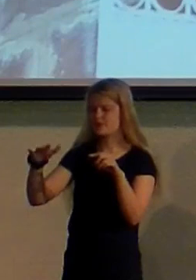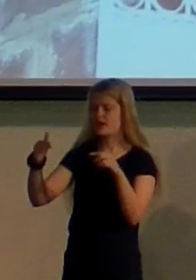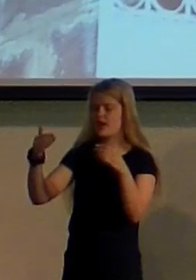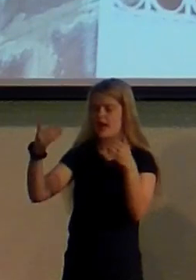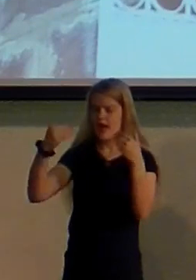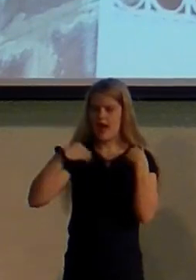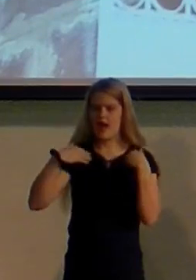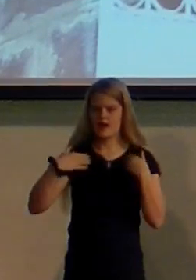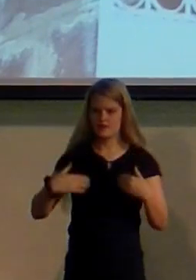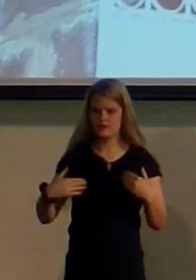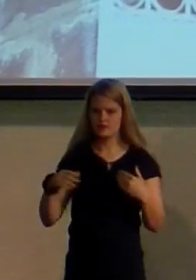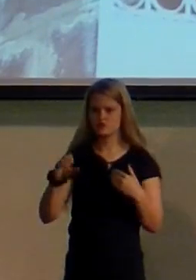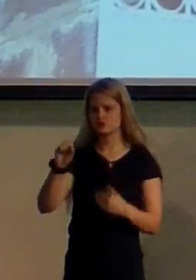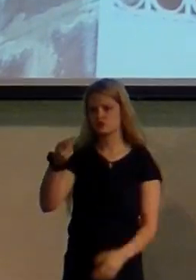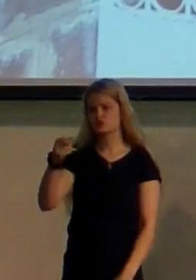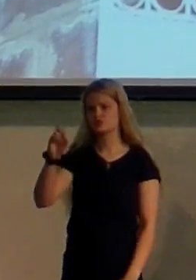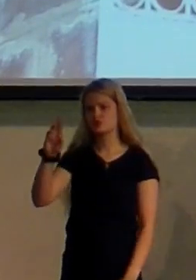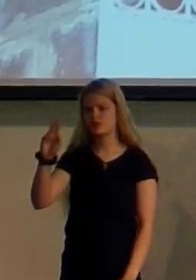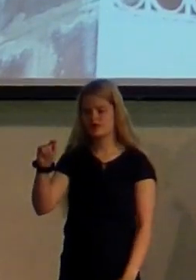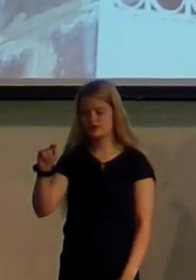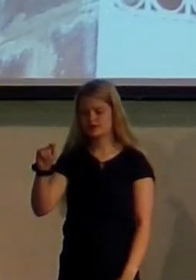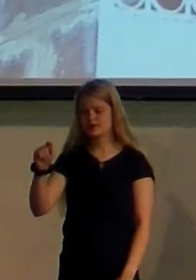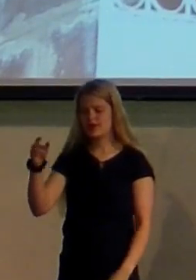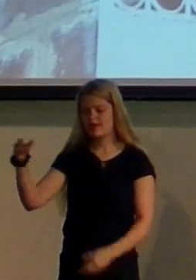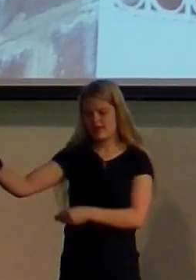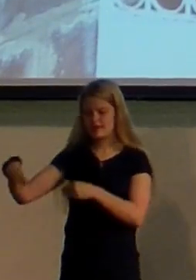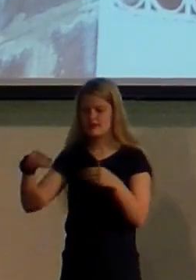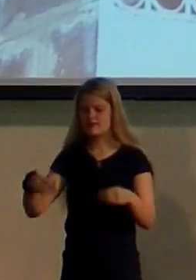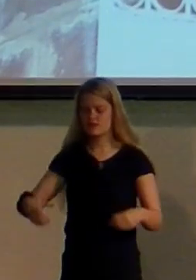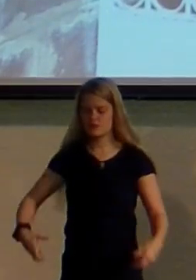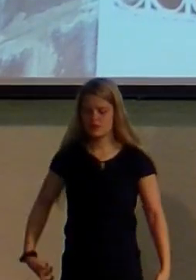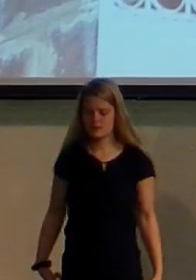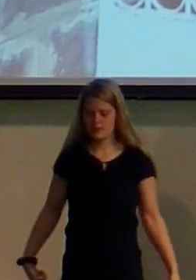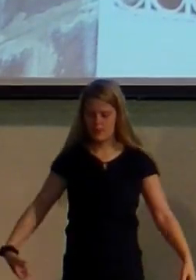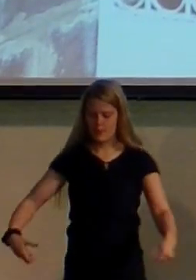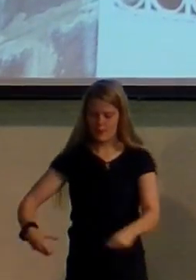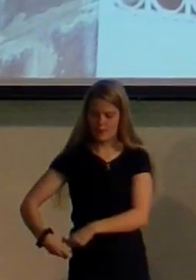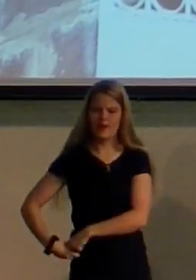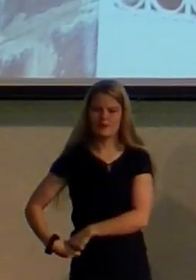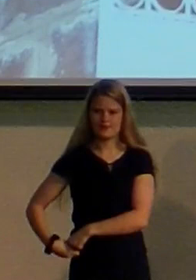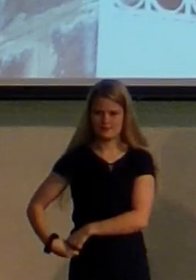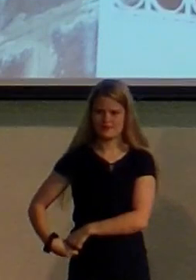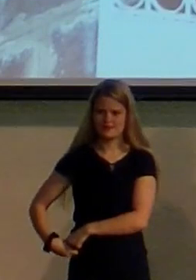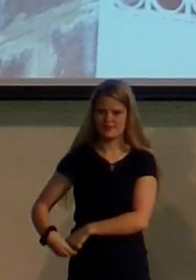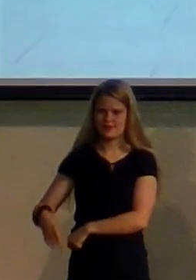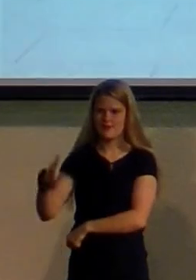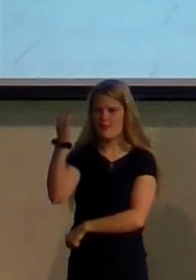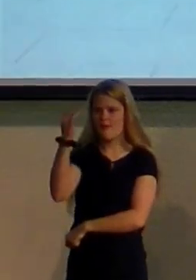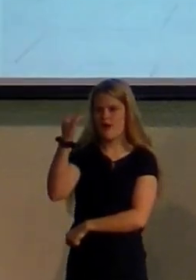you. They say, "This is Jesus' hometown, and we expect you to show some respect."